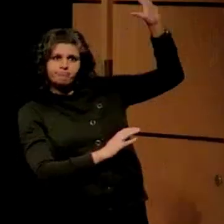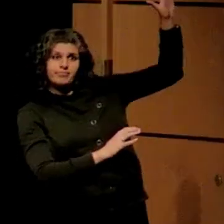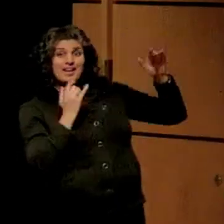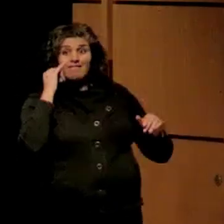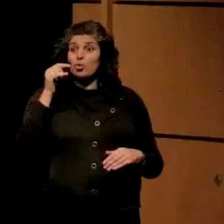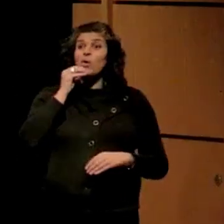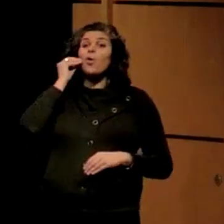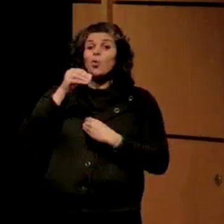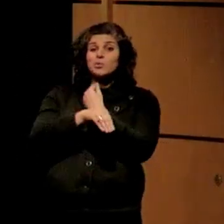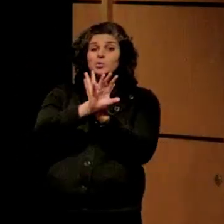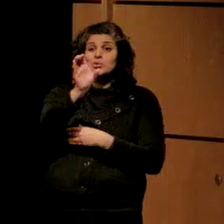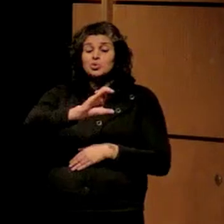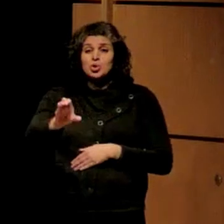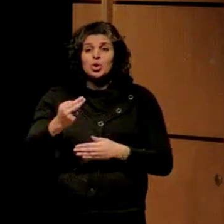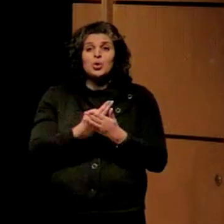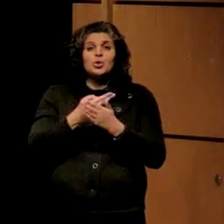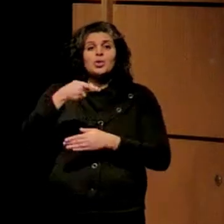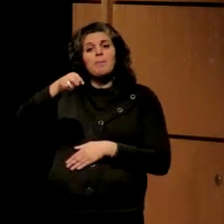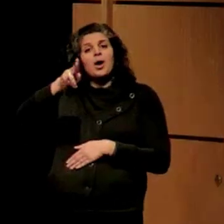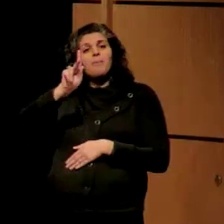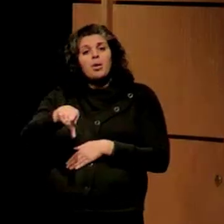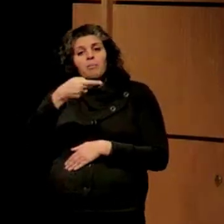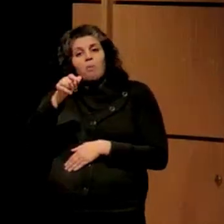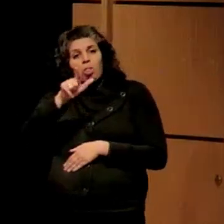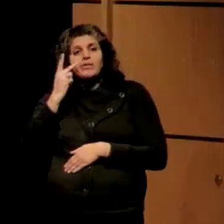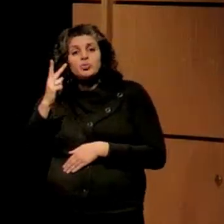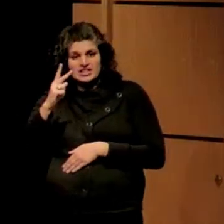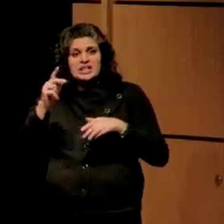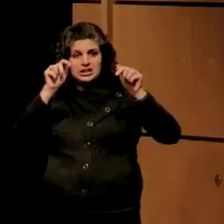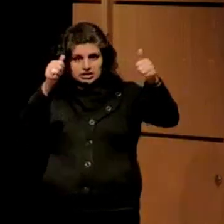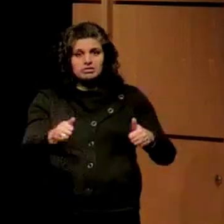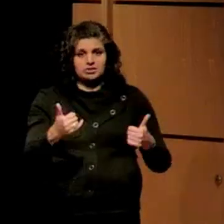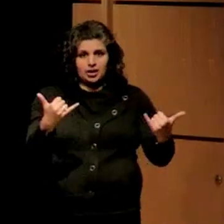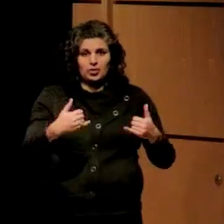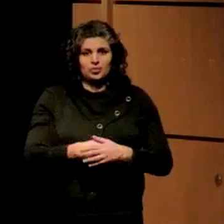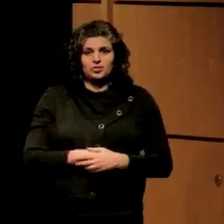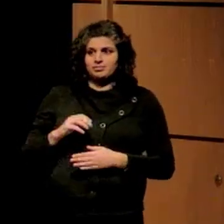Zoom, please use the pop-up poll that you see on your screen.